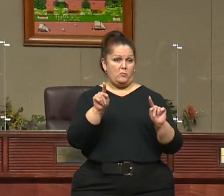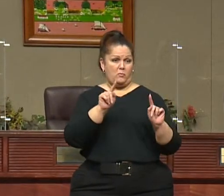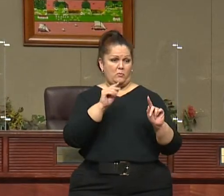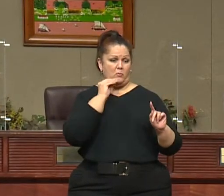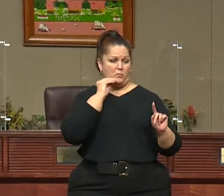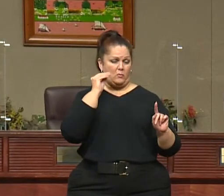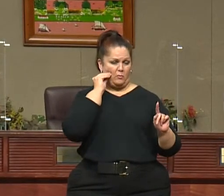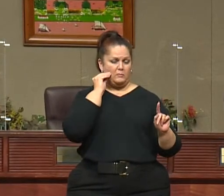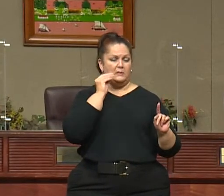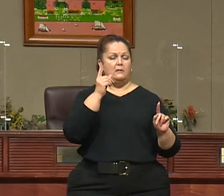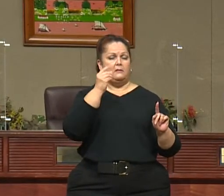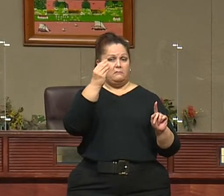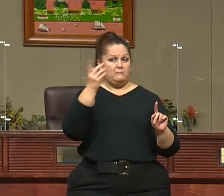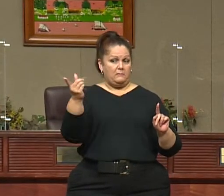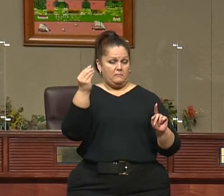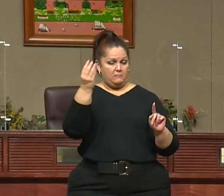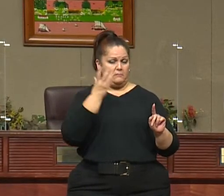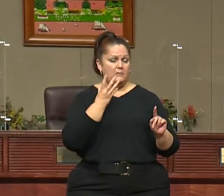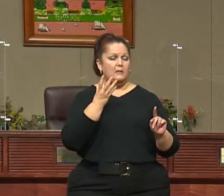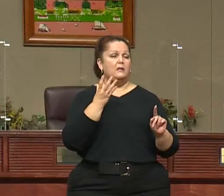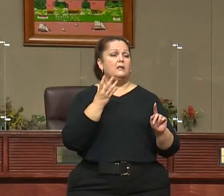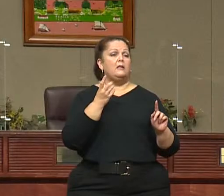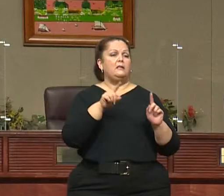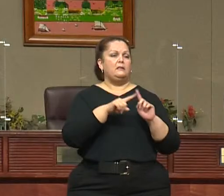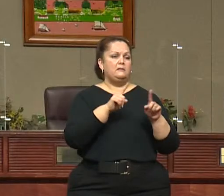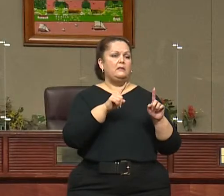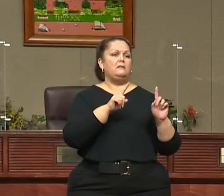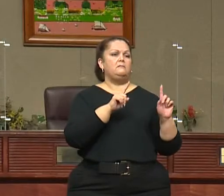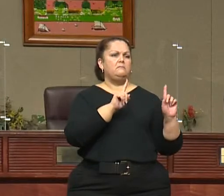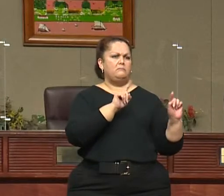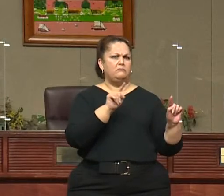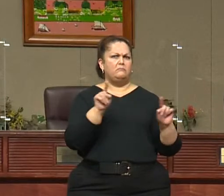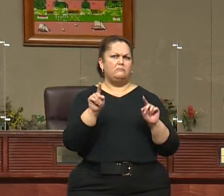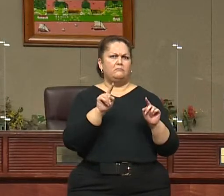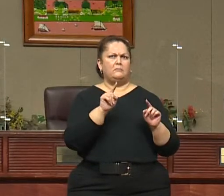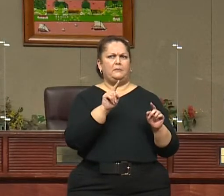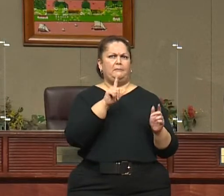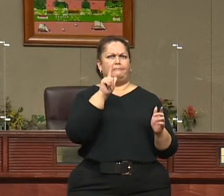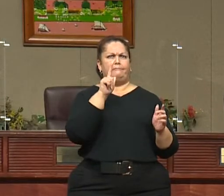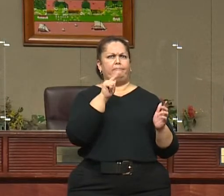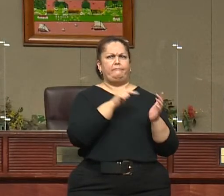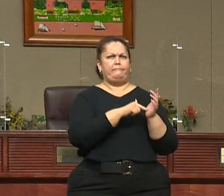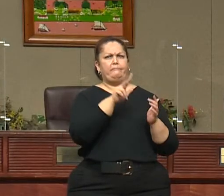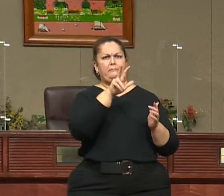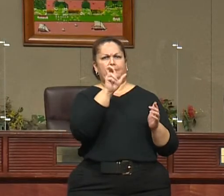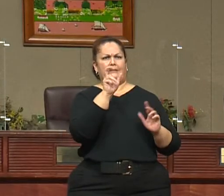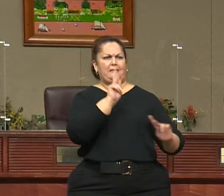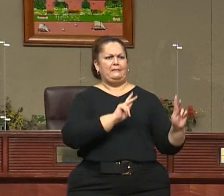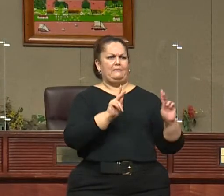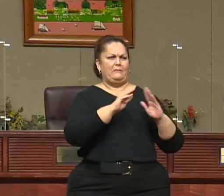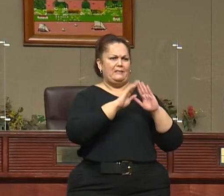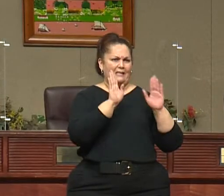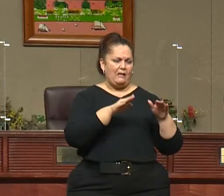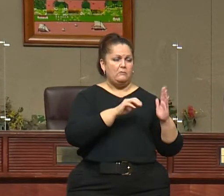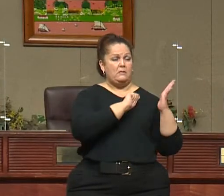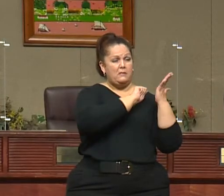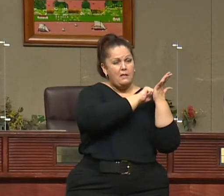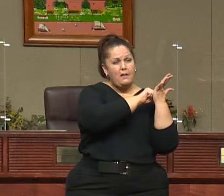I'm told that they actually knocked on some 13,000 different doors.